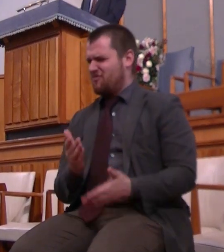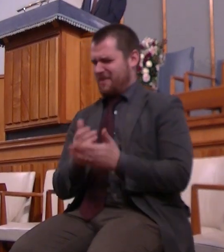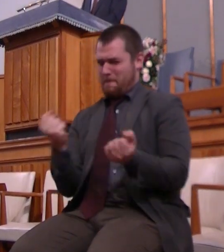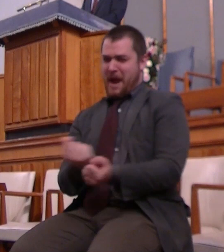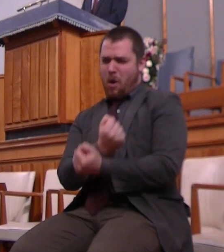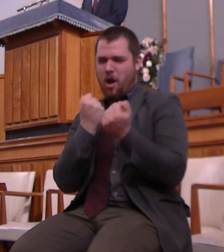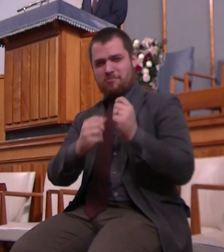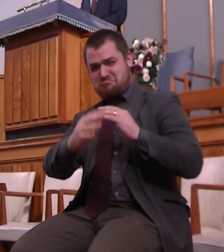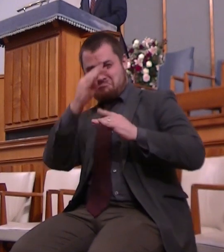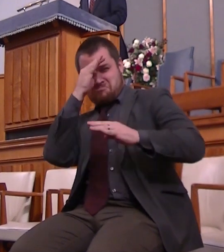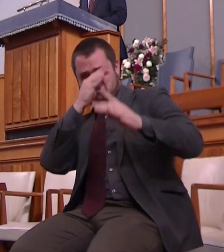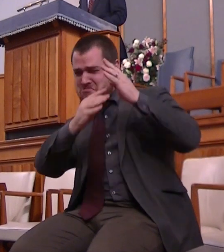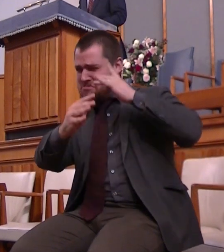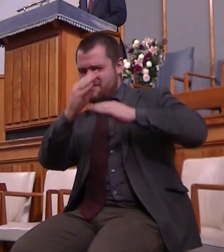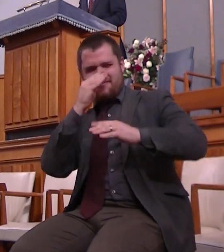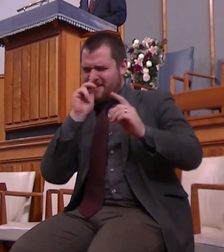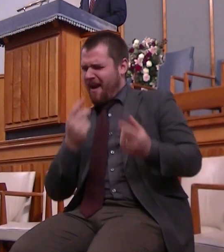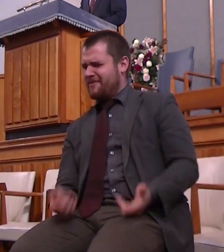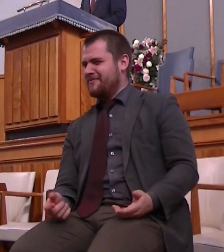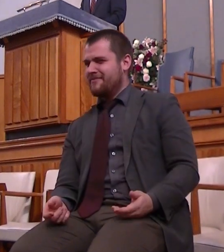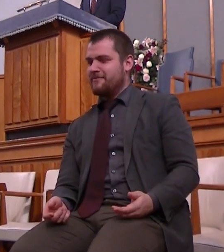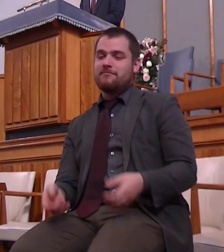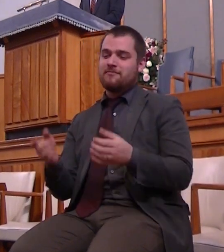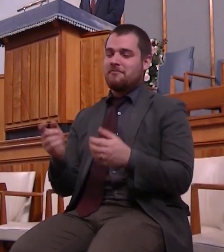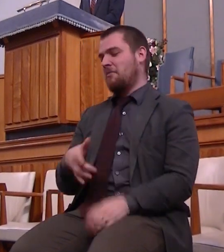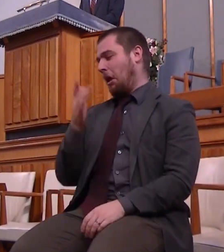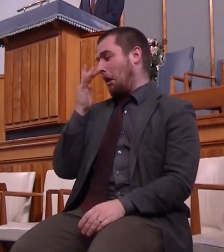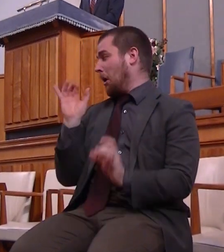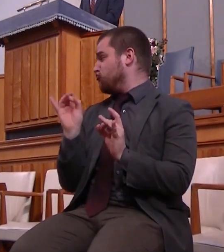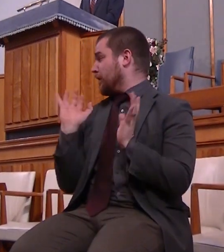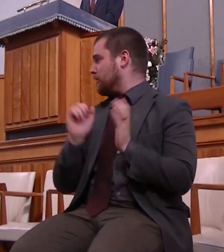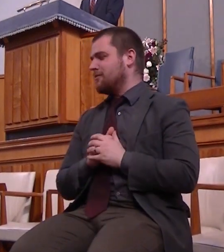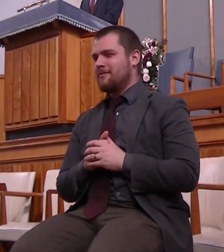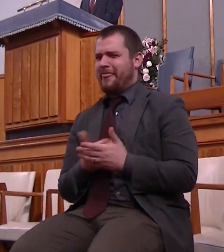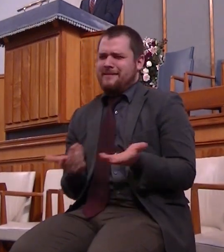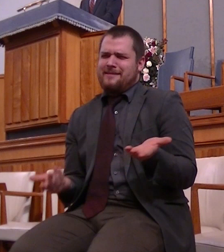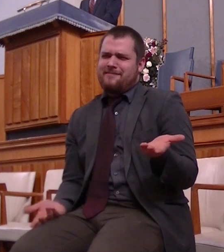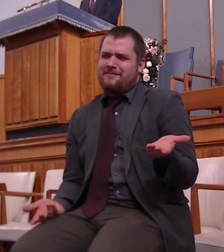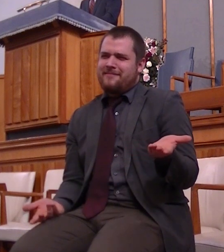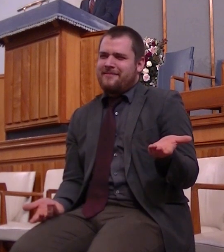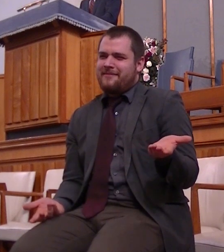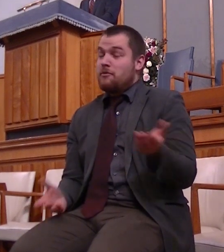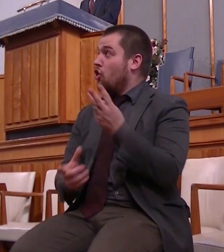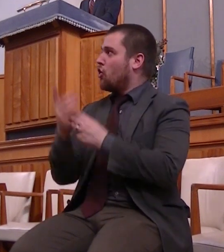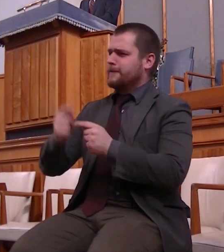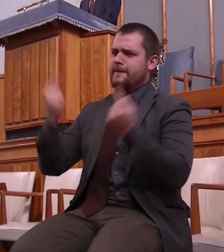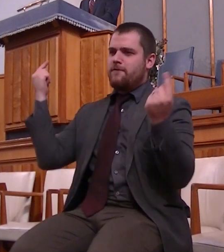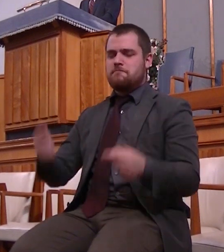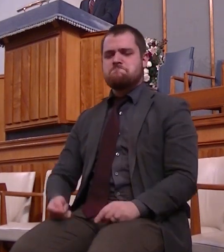was. No one can read the thoughts of another. But God knows all things. His knowledge